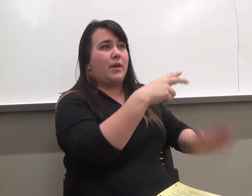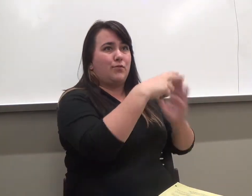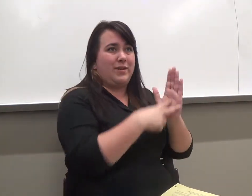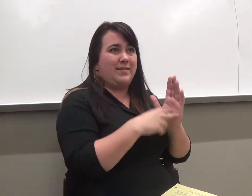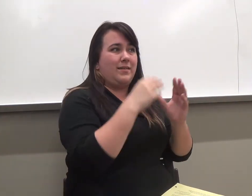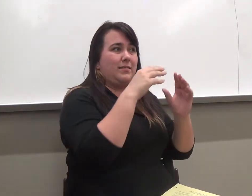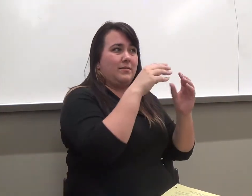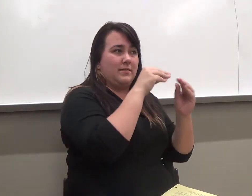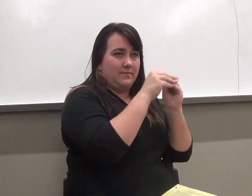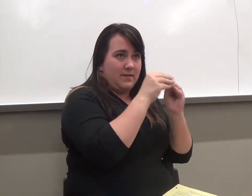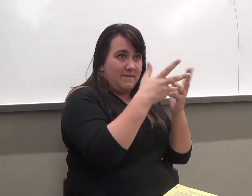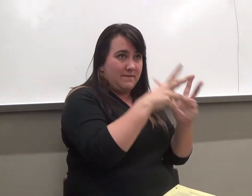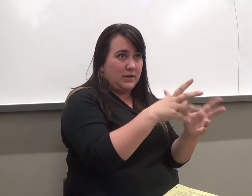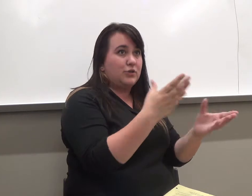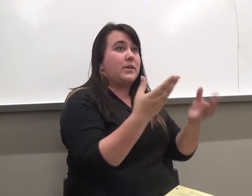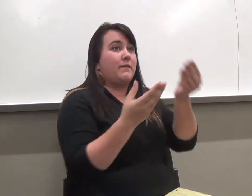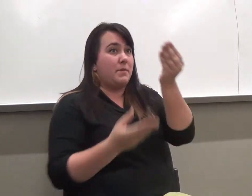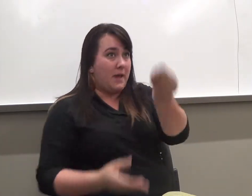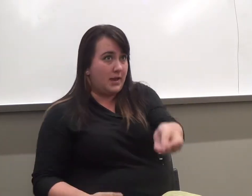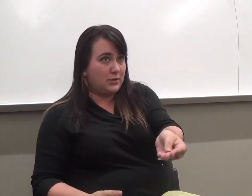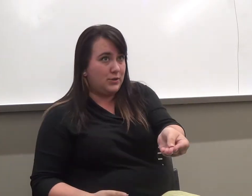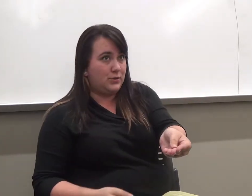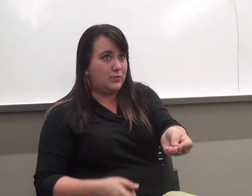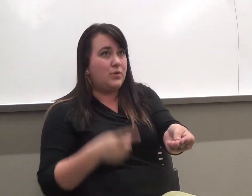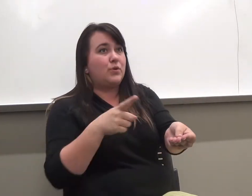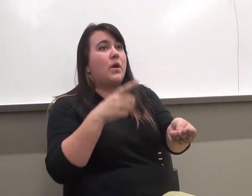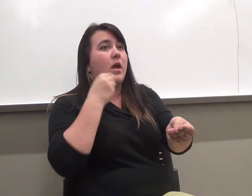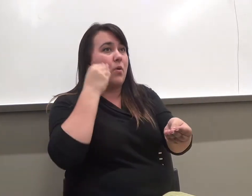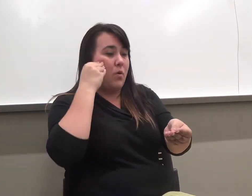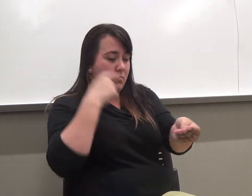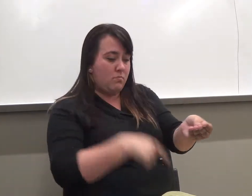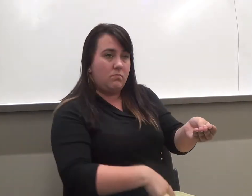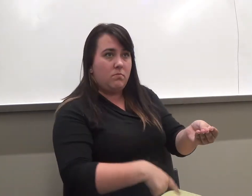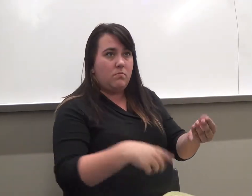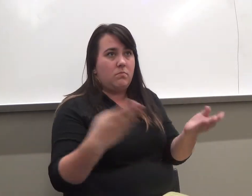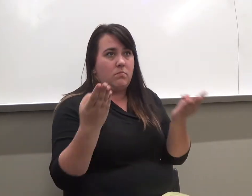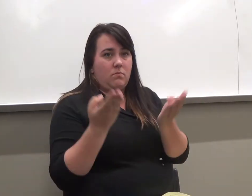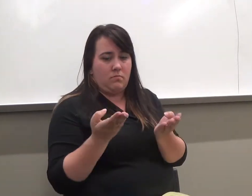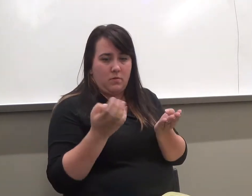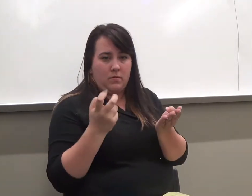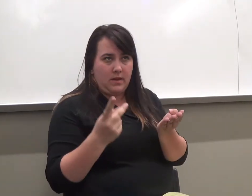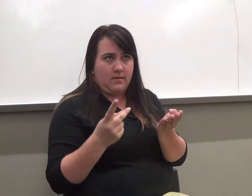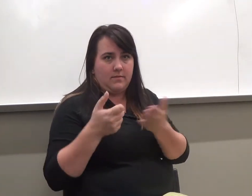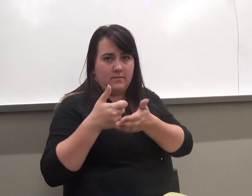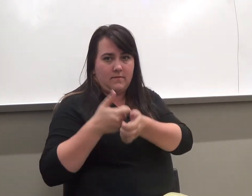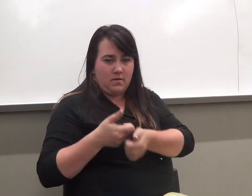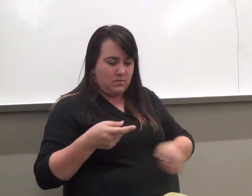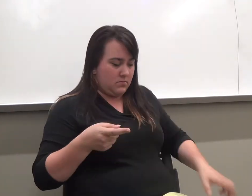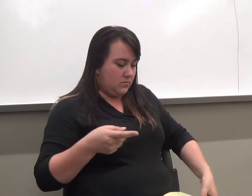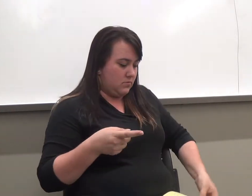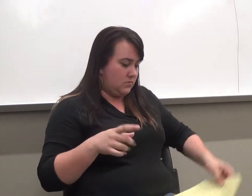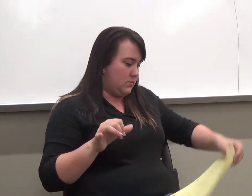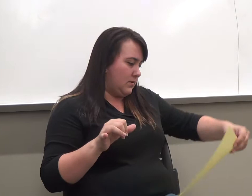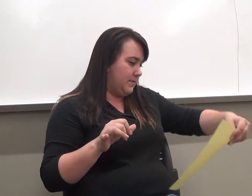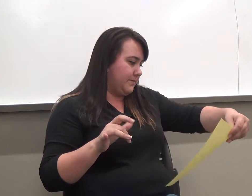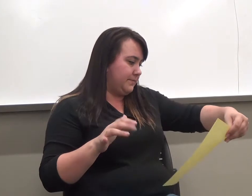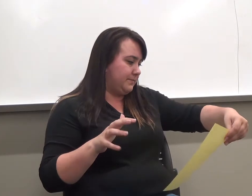it on the No, I was just saying she was just asking if it's due Tuesday. You- This is due on Tuesday. Yeah.